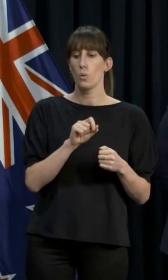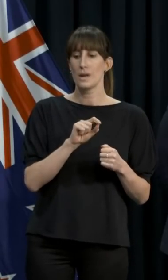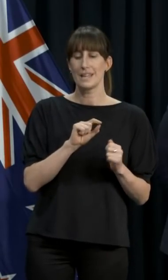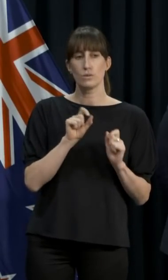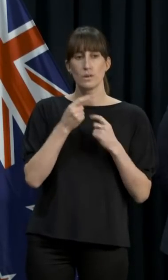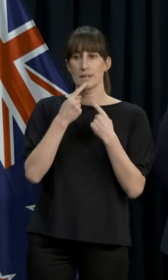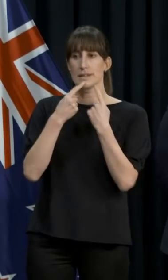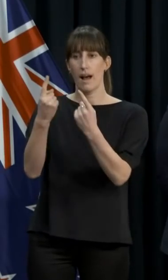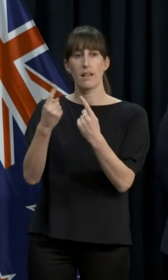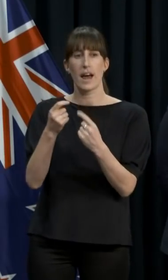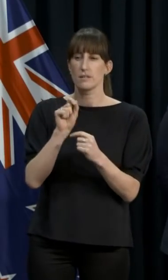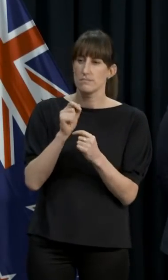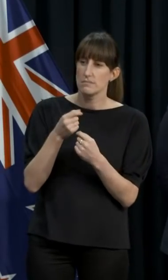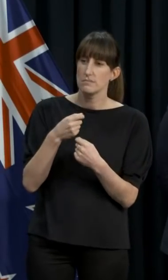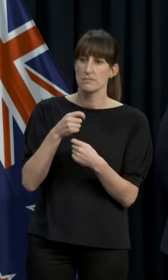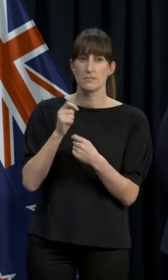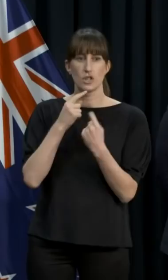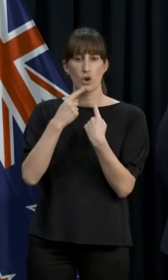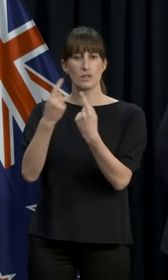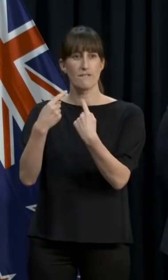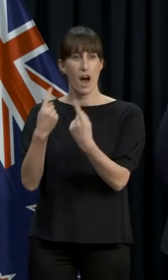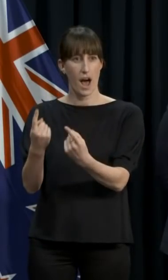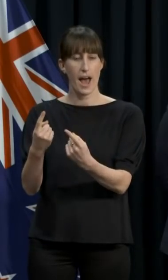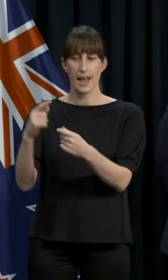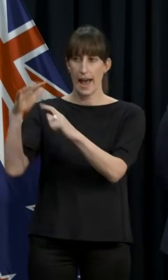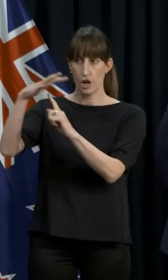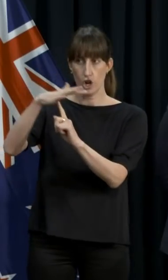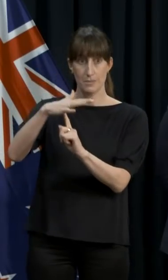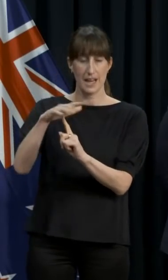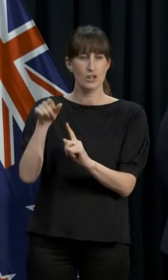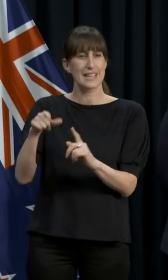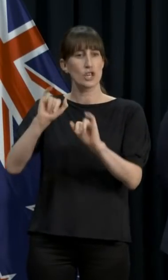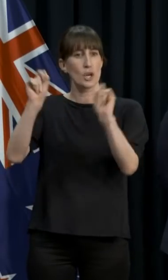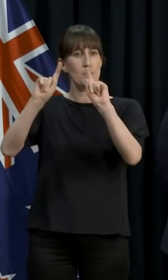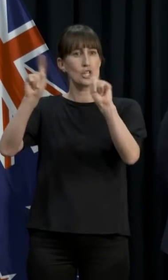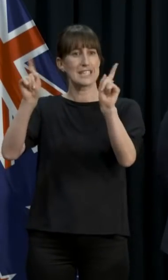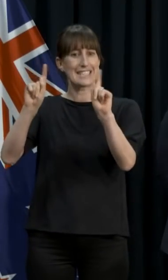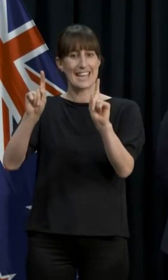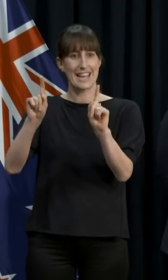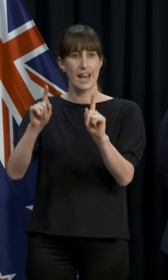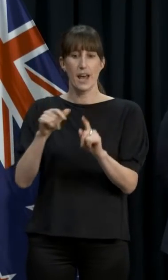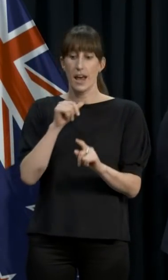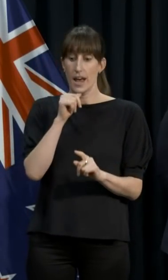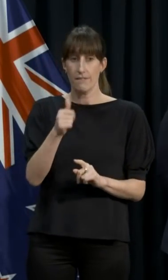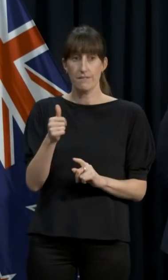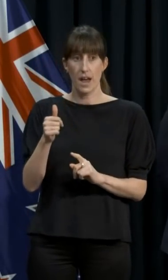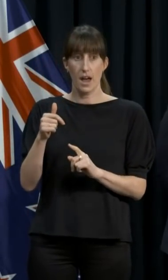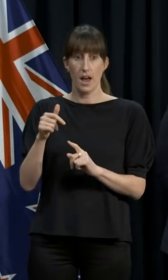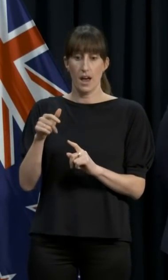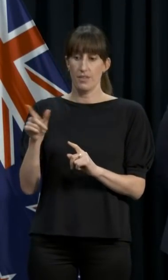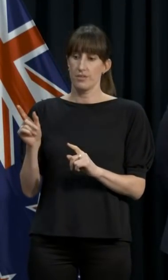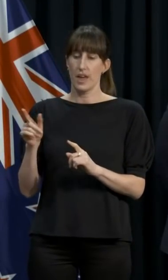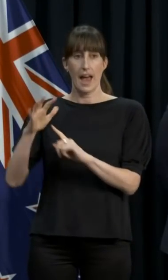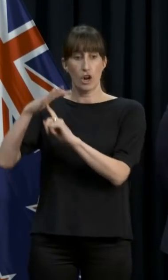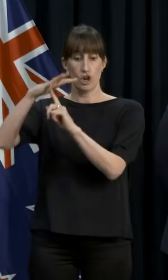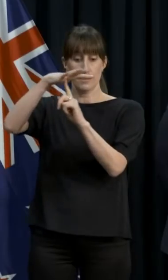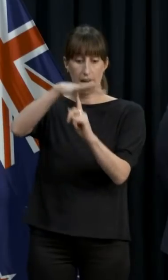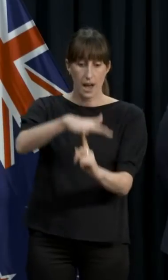to visit a premise where there might be someone who had an infection and they could protect their staff and take